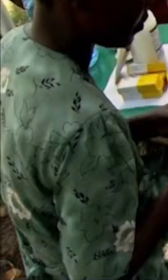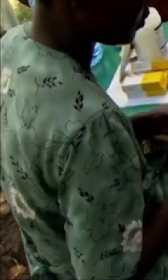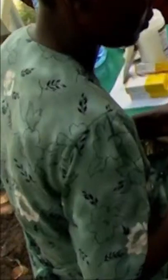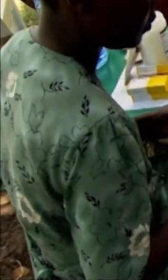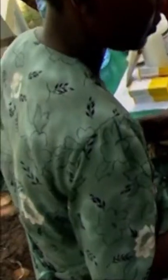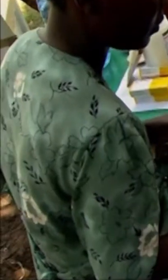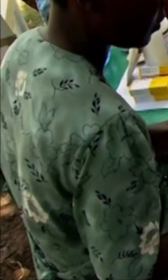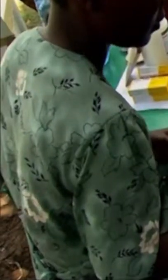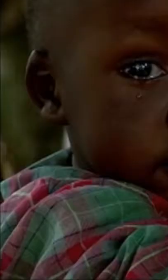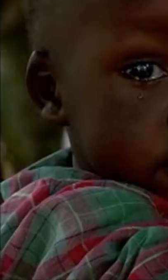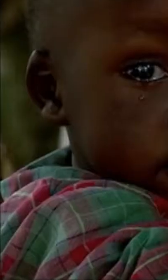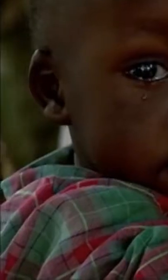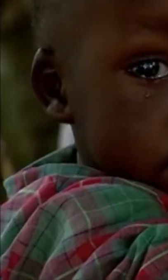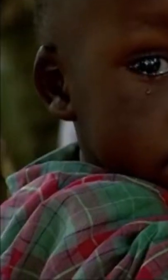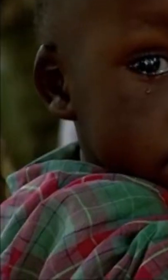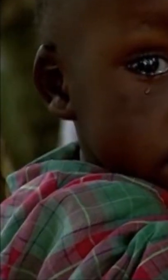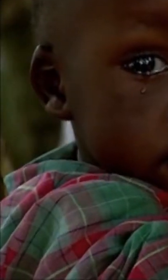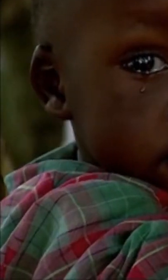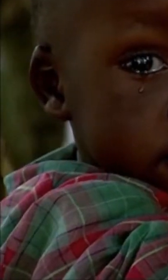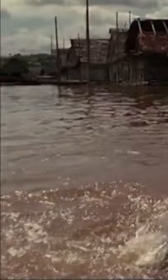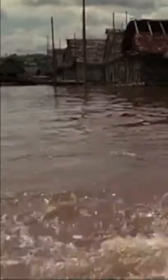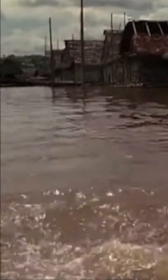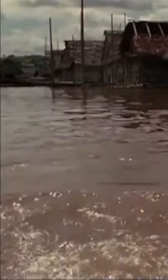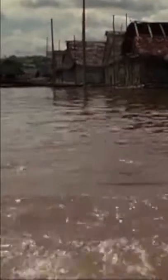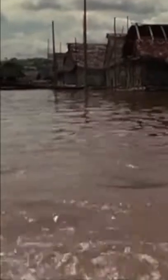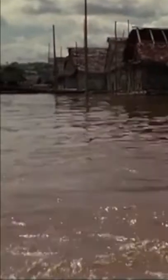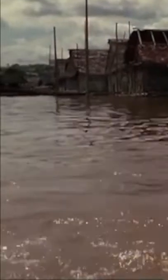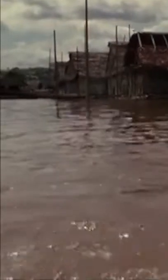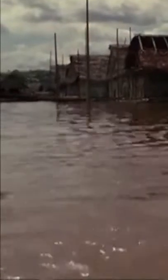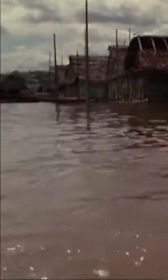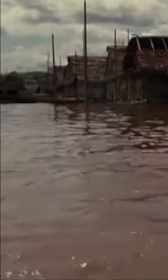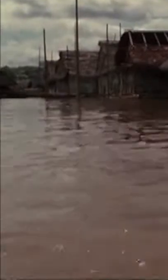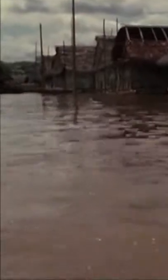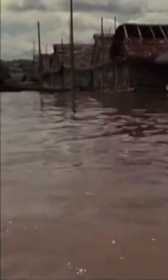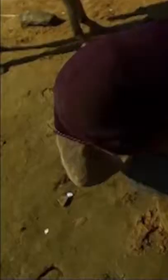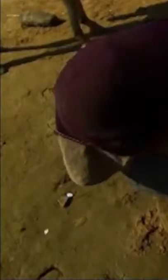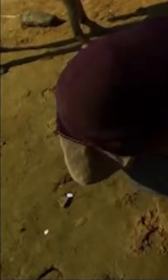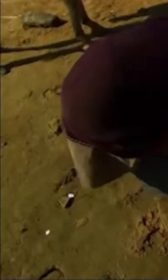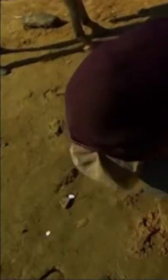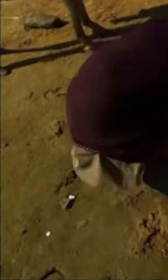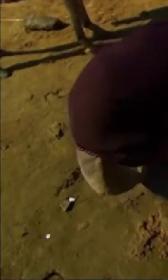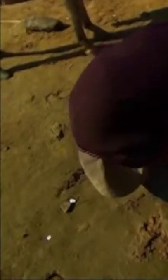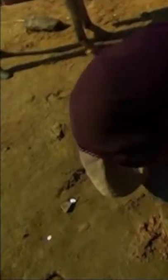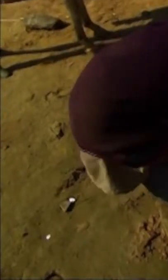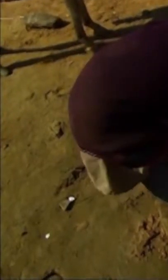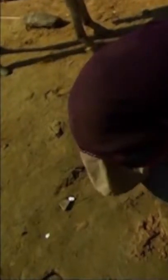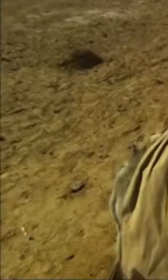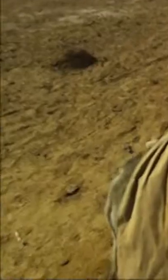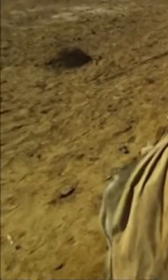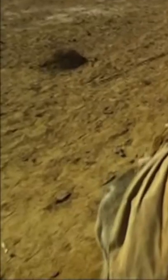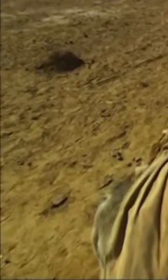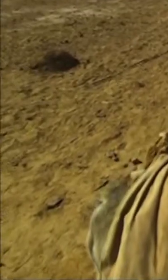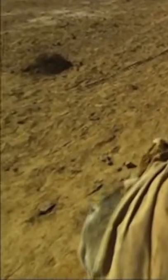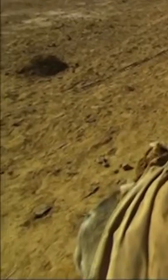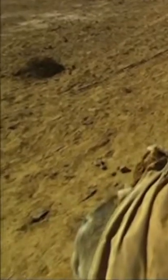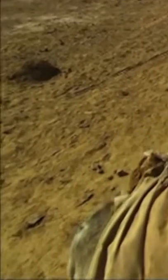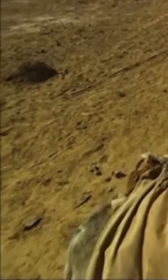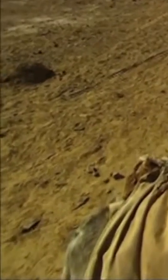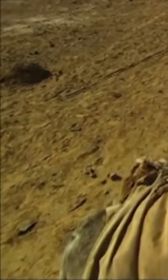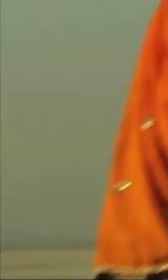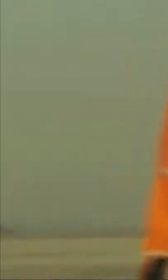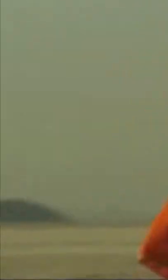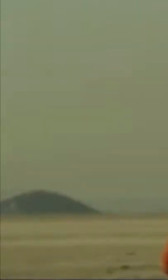presented in the 2017 World Water Development Report requires